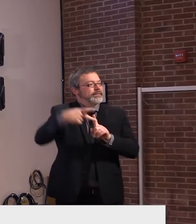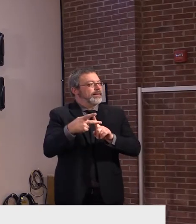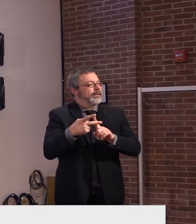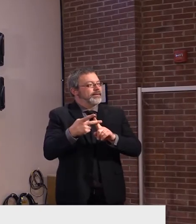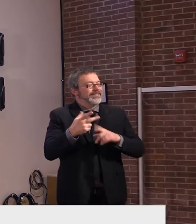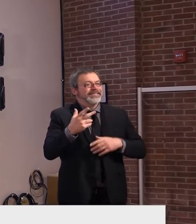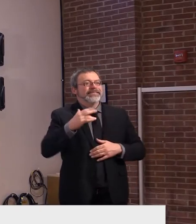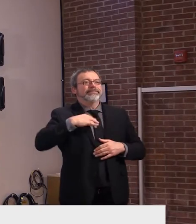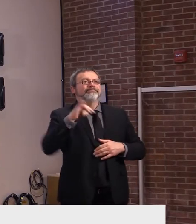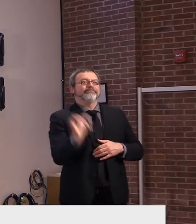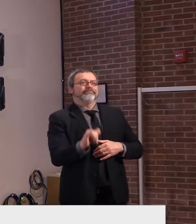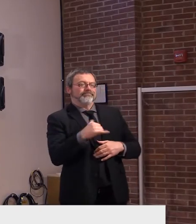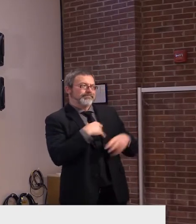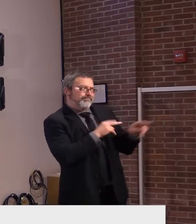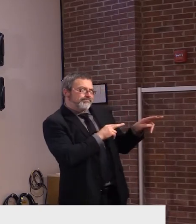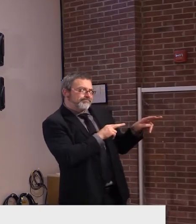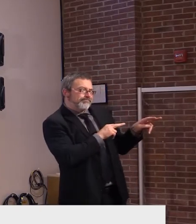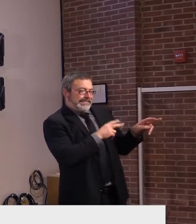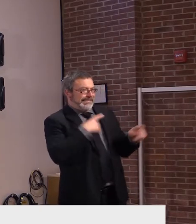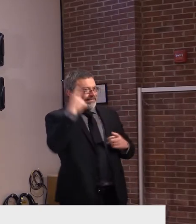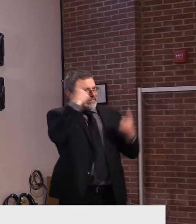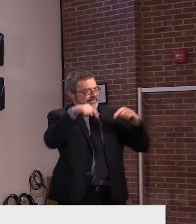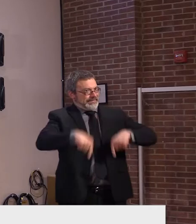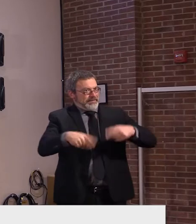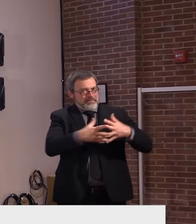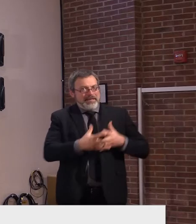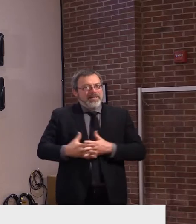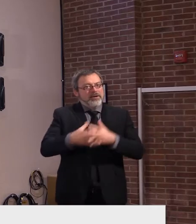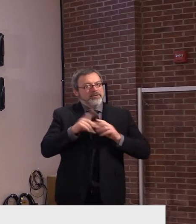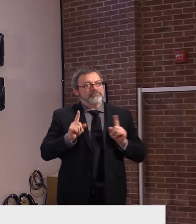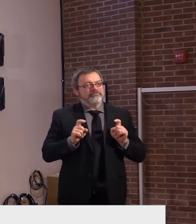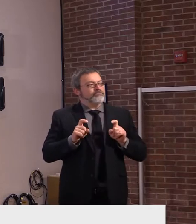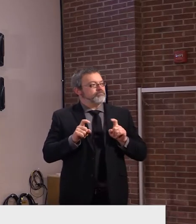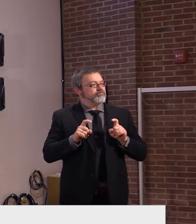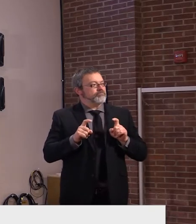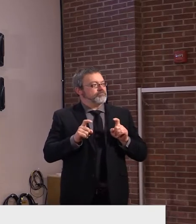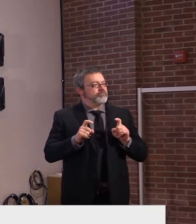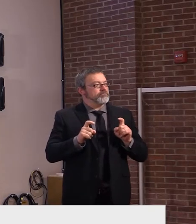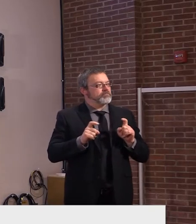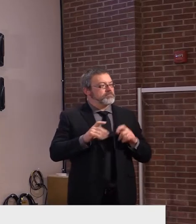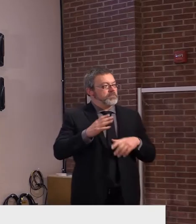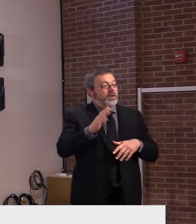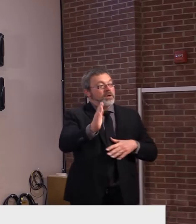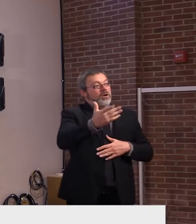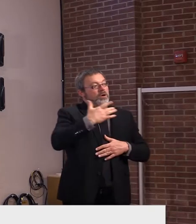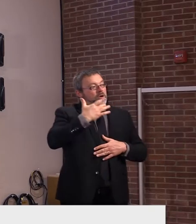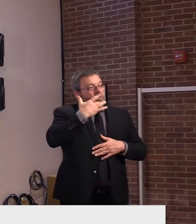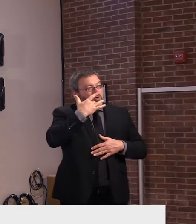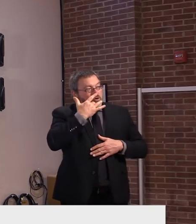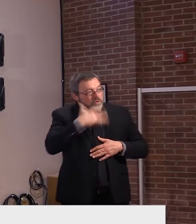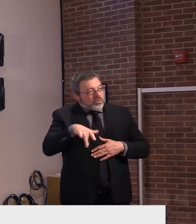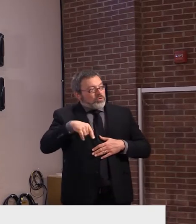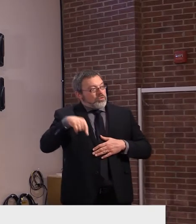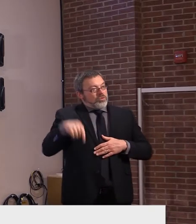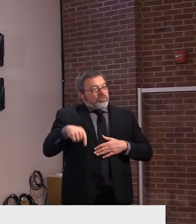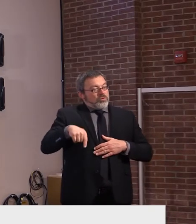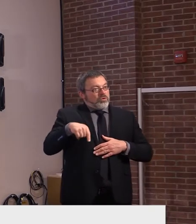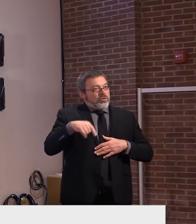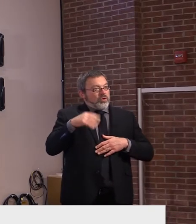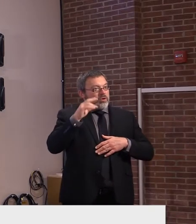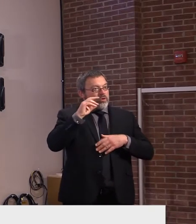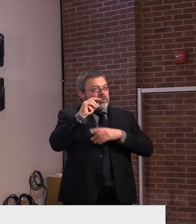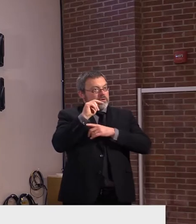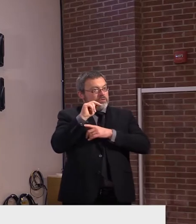Hampshire and Maine. Maine in particular has seen their cases jump this past week. But as you can see here in Vermont,